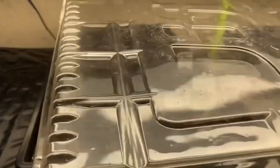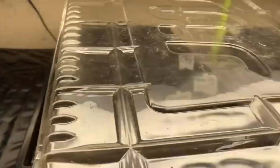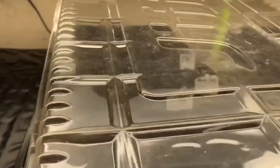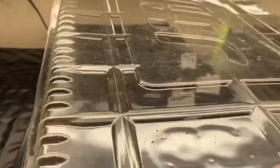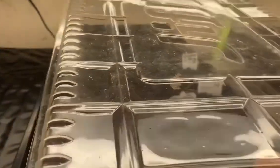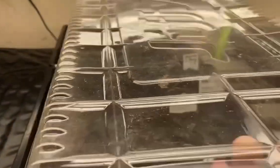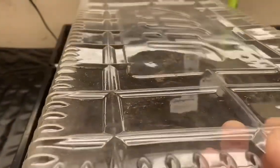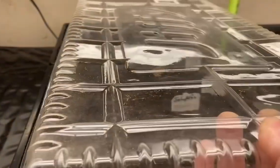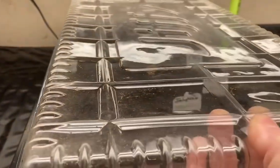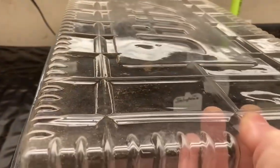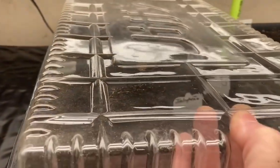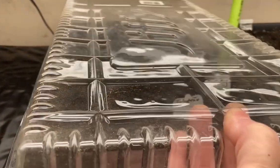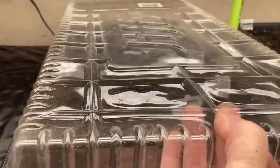more.